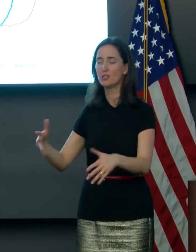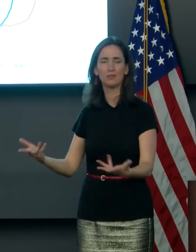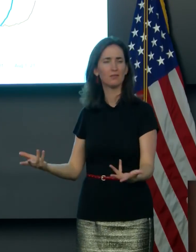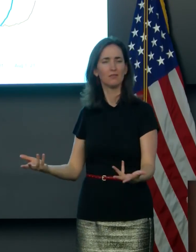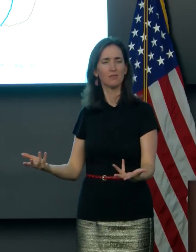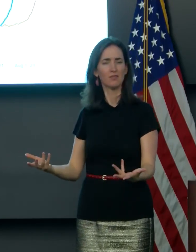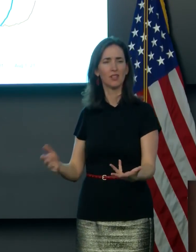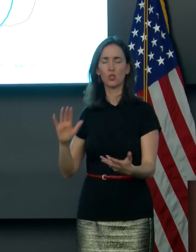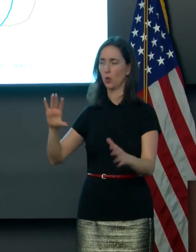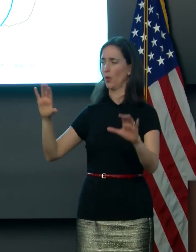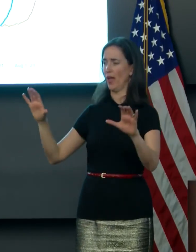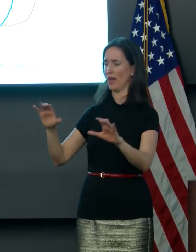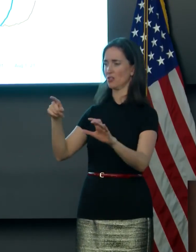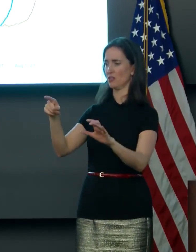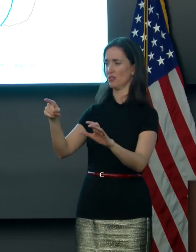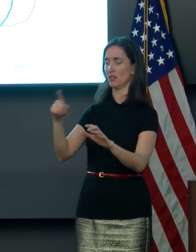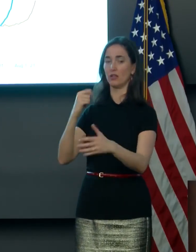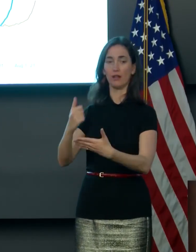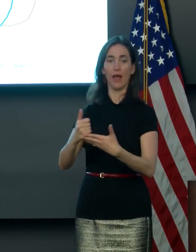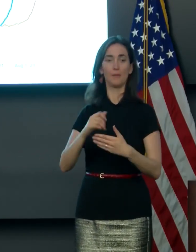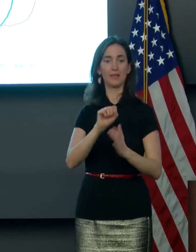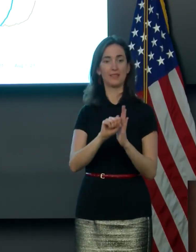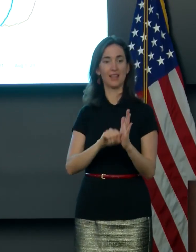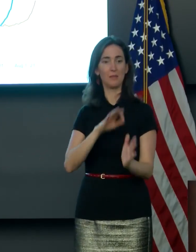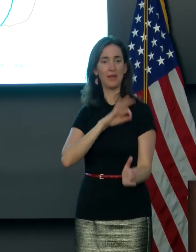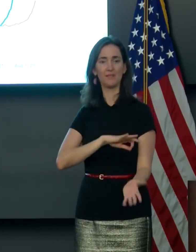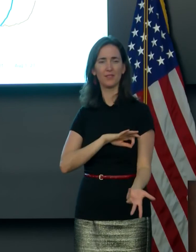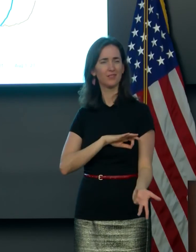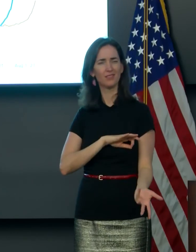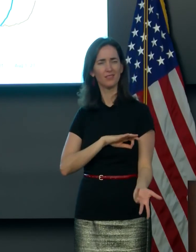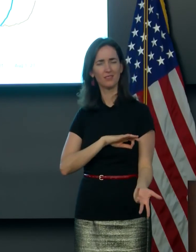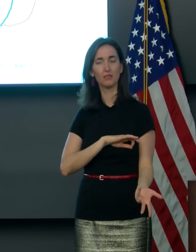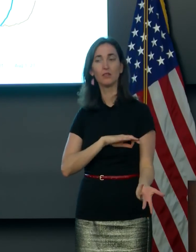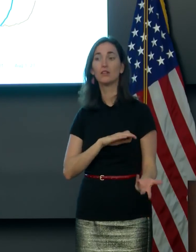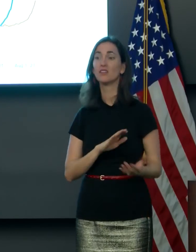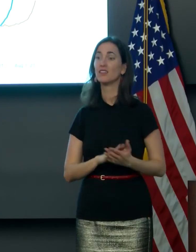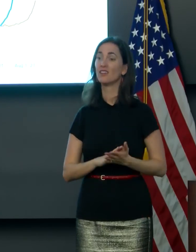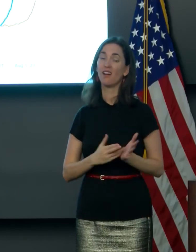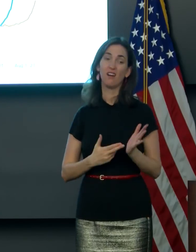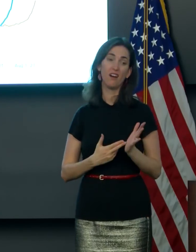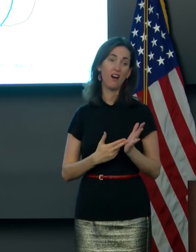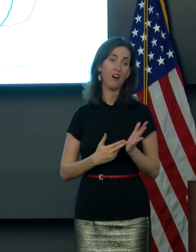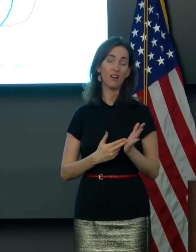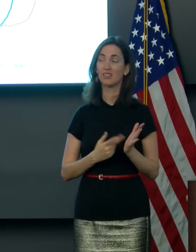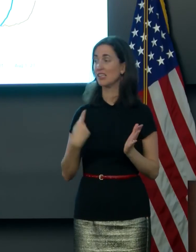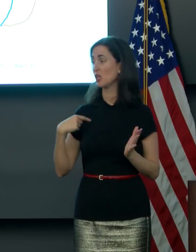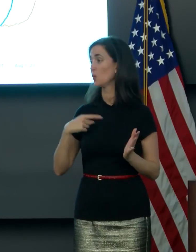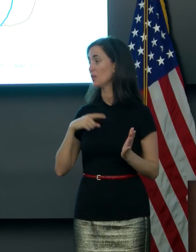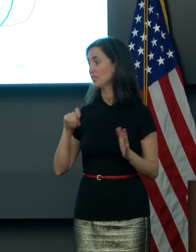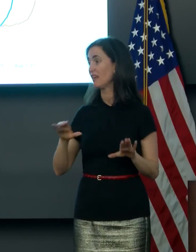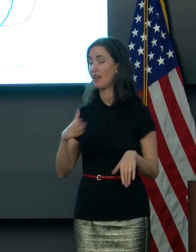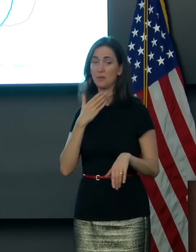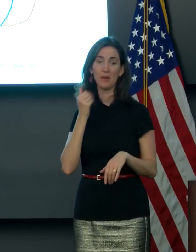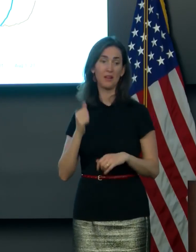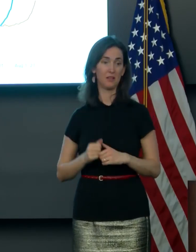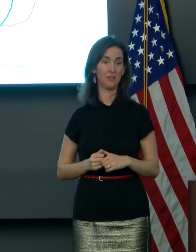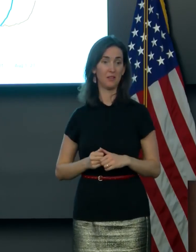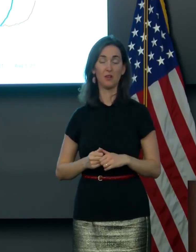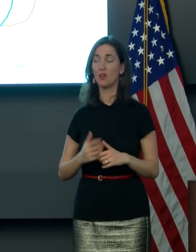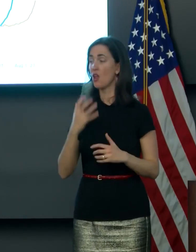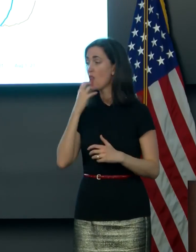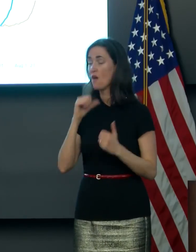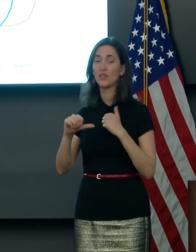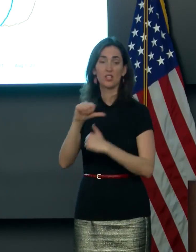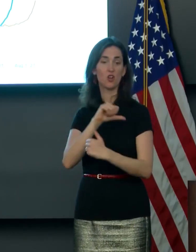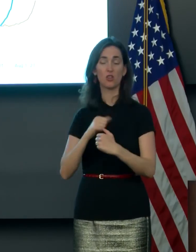Those actions would not be in the state's best interest. And quite frankly, we should be better than that in terms of being good neighbors to